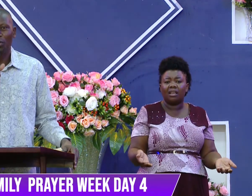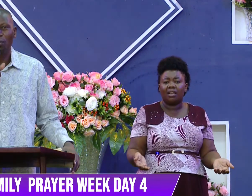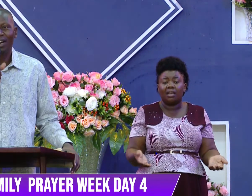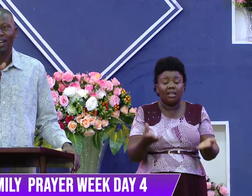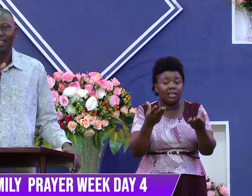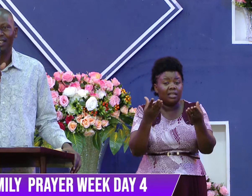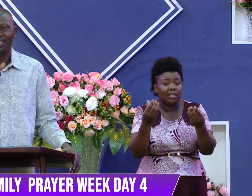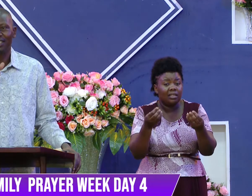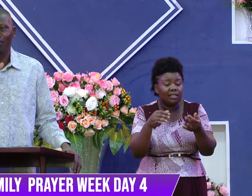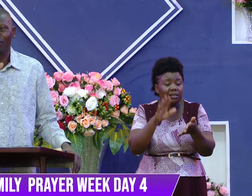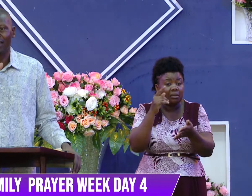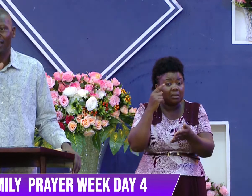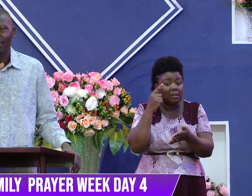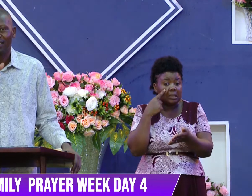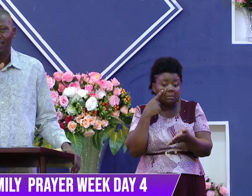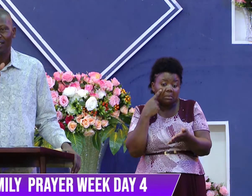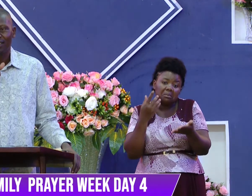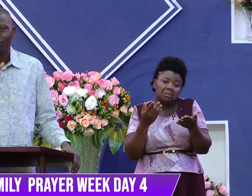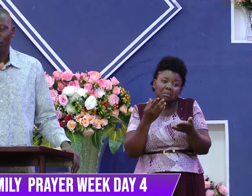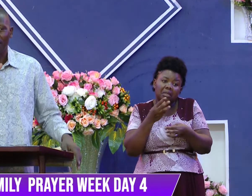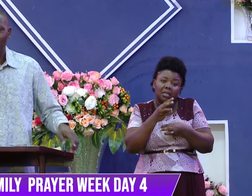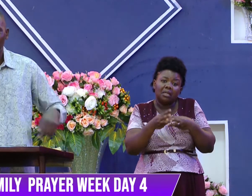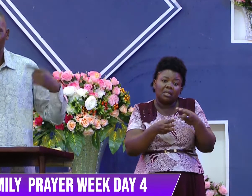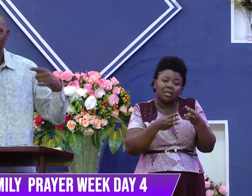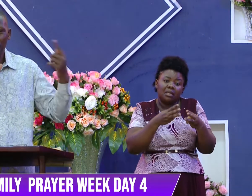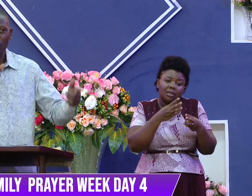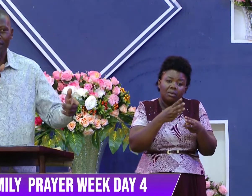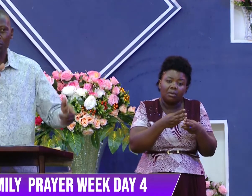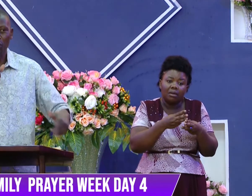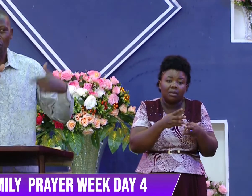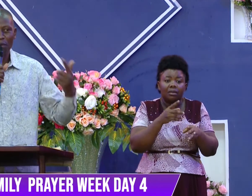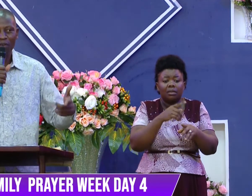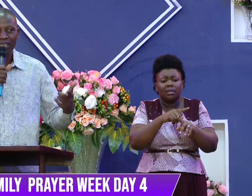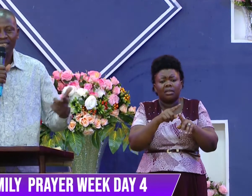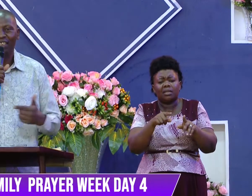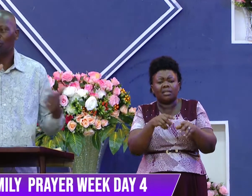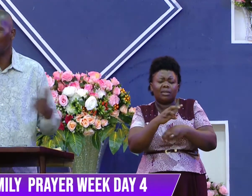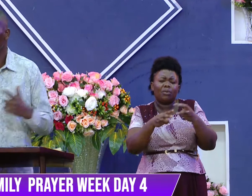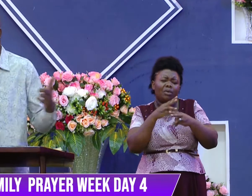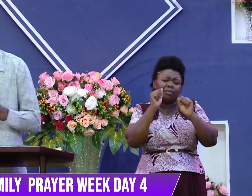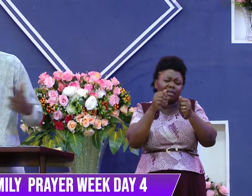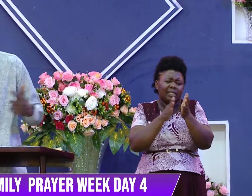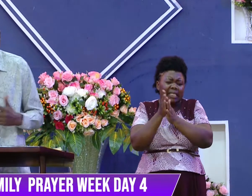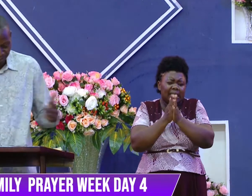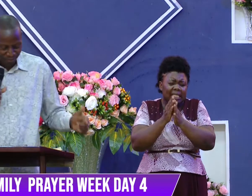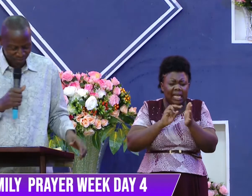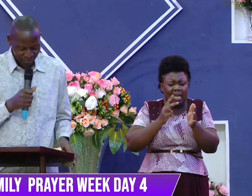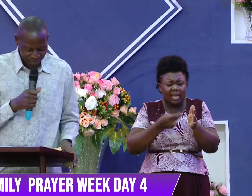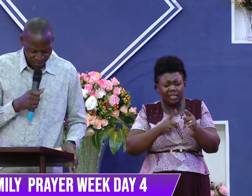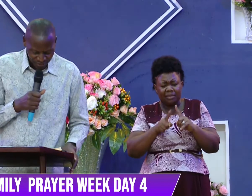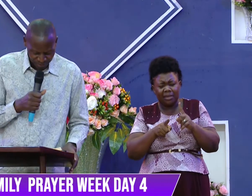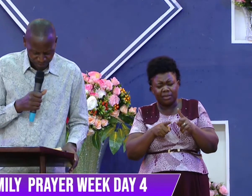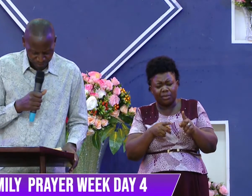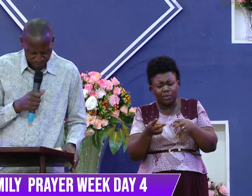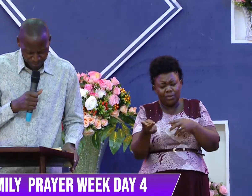Changu nyo kubanga ensi na fe. Febaga mantulimu nyo guansi tulikwegombe wa kwansinga tetukola onja ulu. It is very